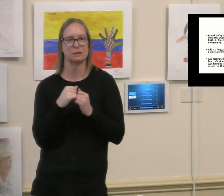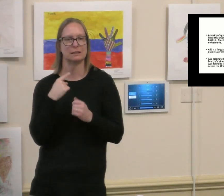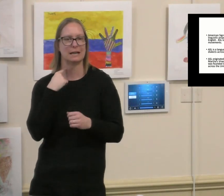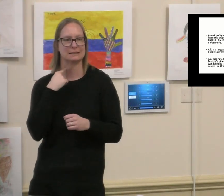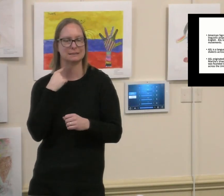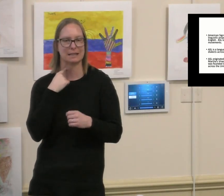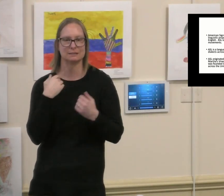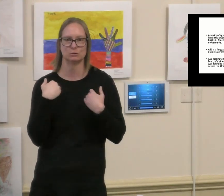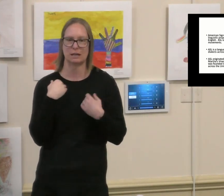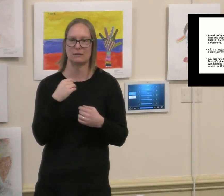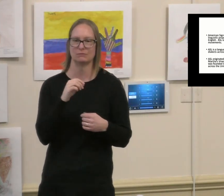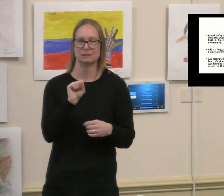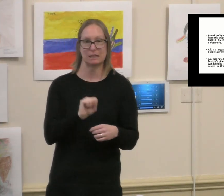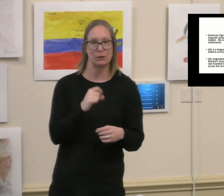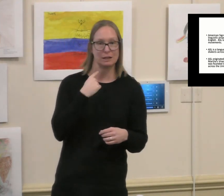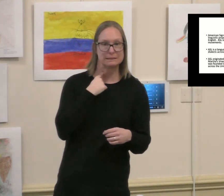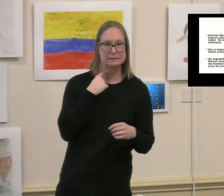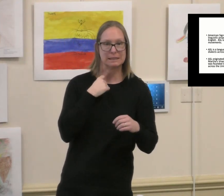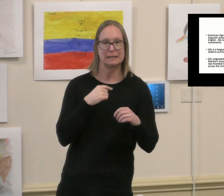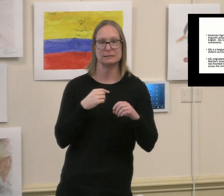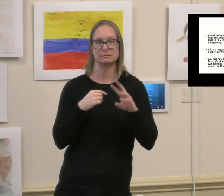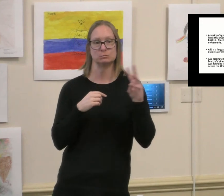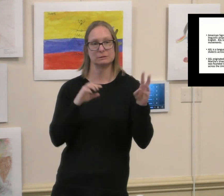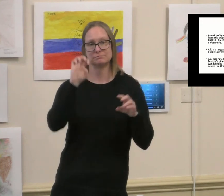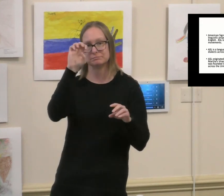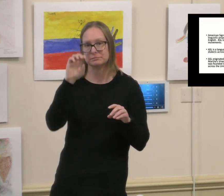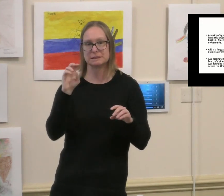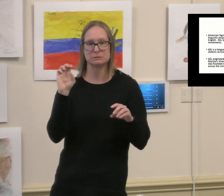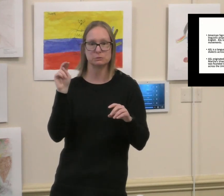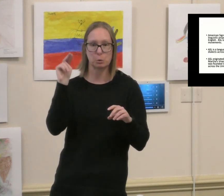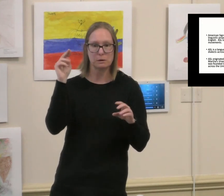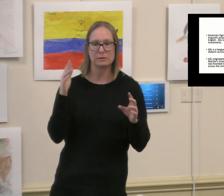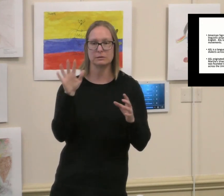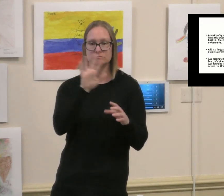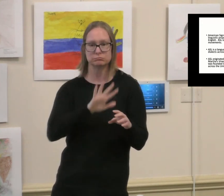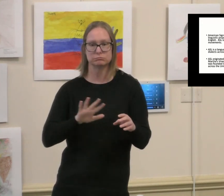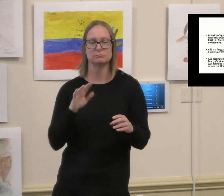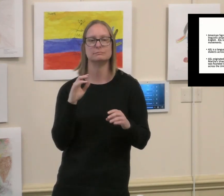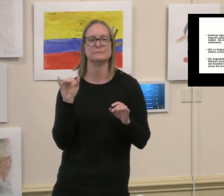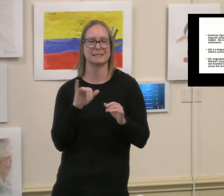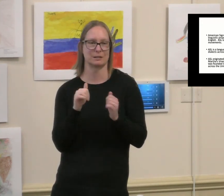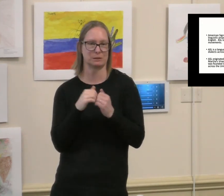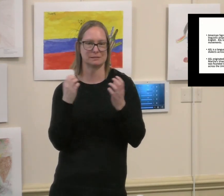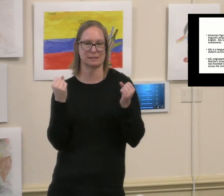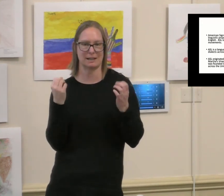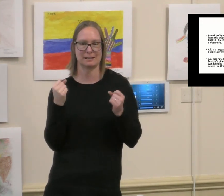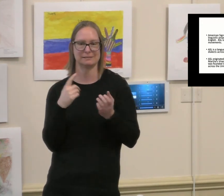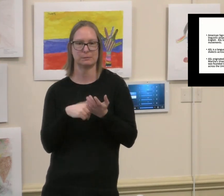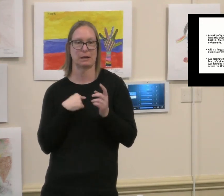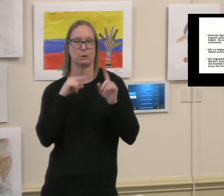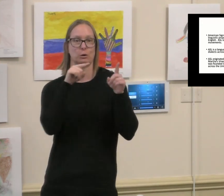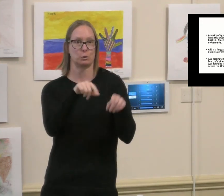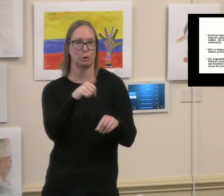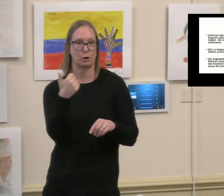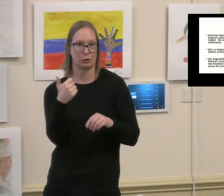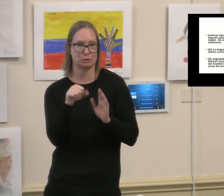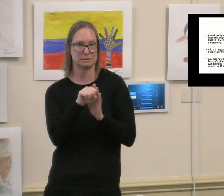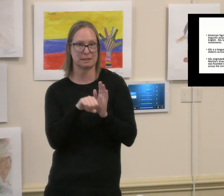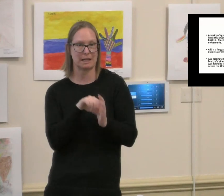regionally. There are different accents. You know, like in spoken English, you can have different accents depending on what region you're